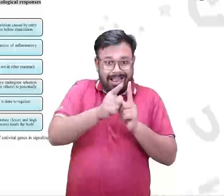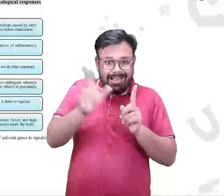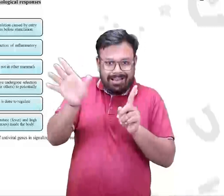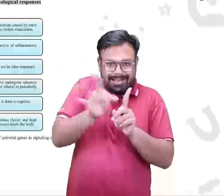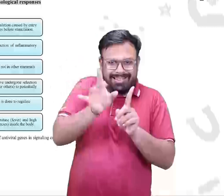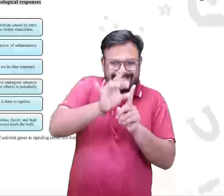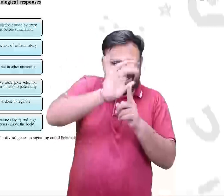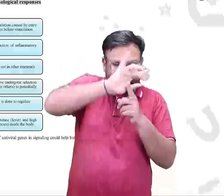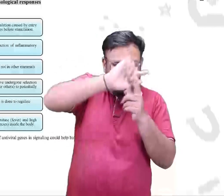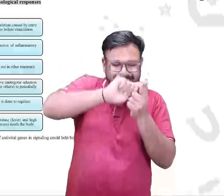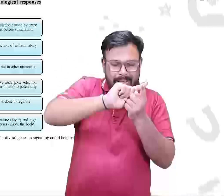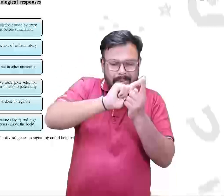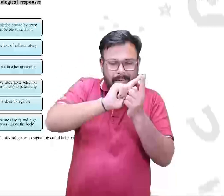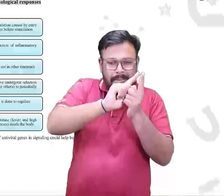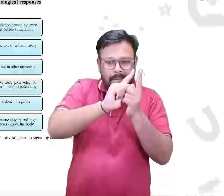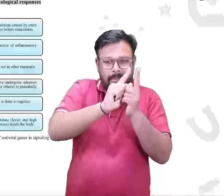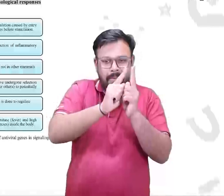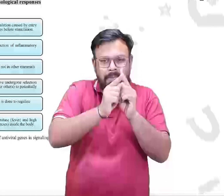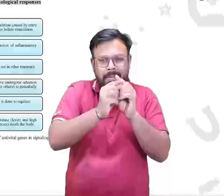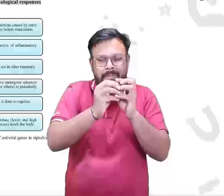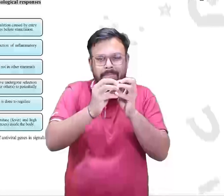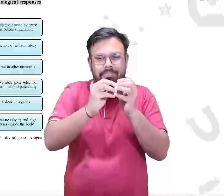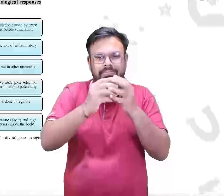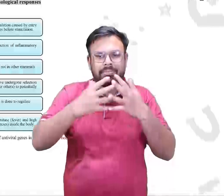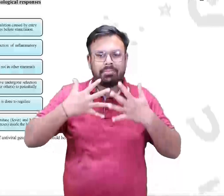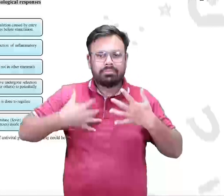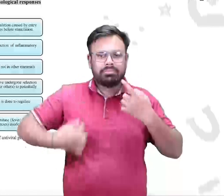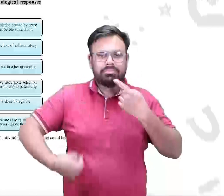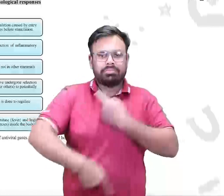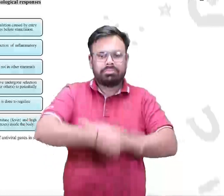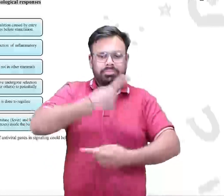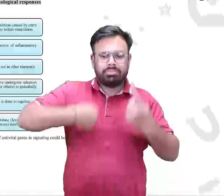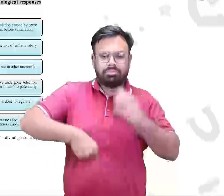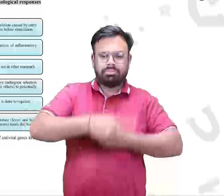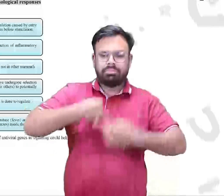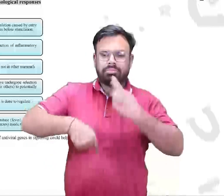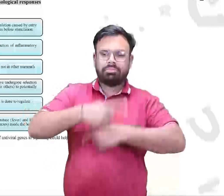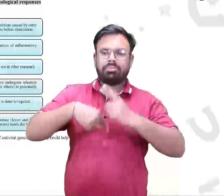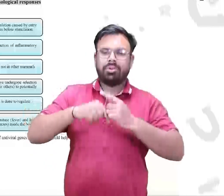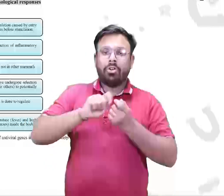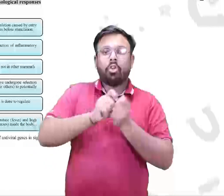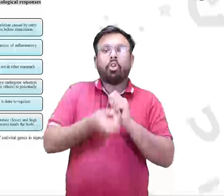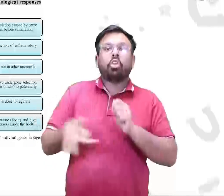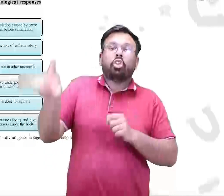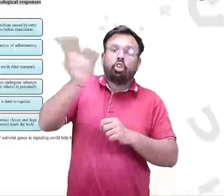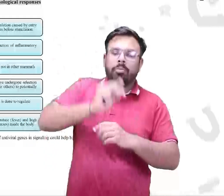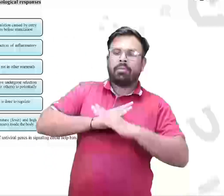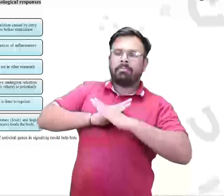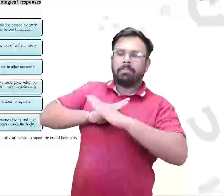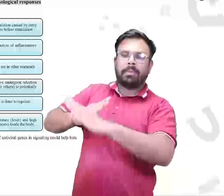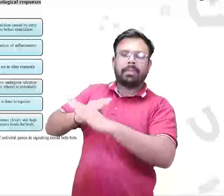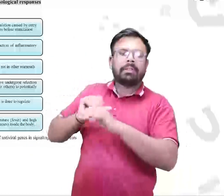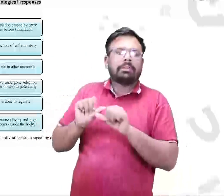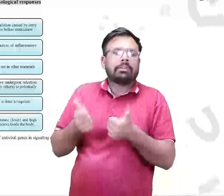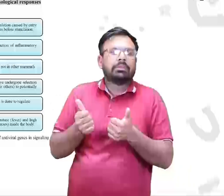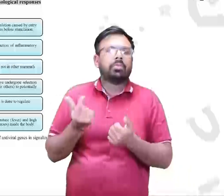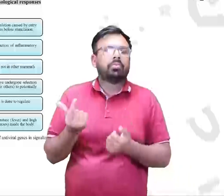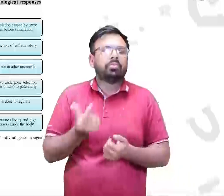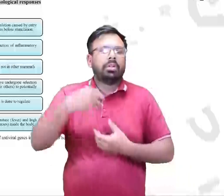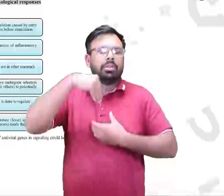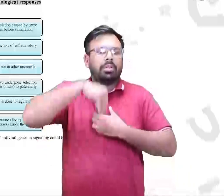genes is signaling could help pets to efficiently control numerous viruses that they